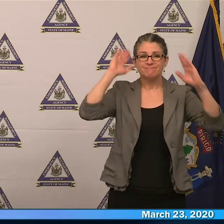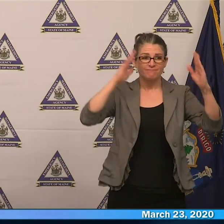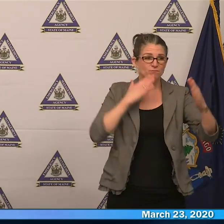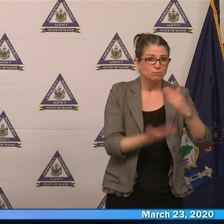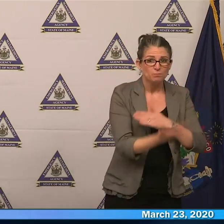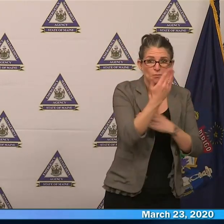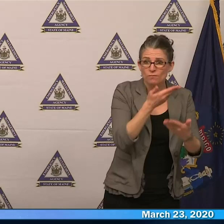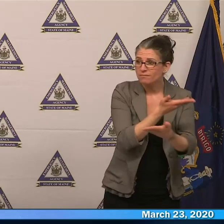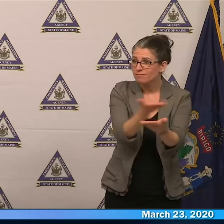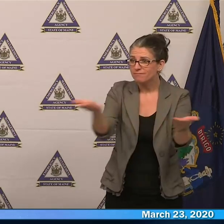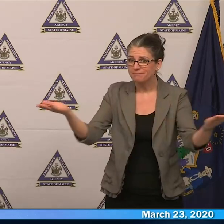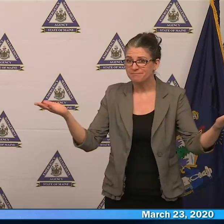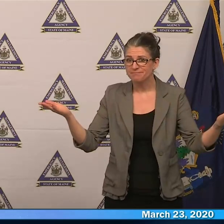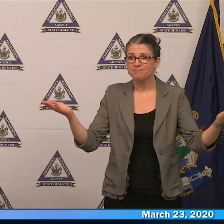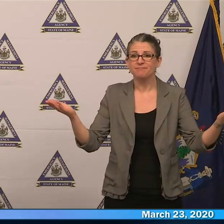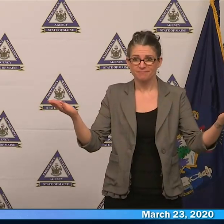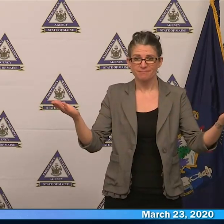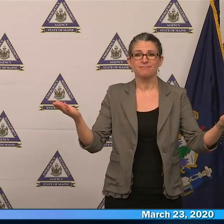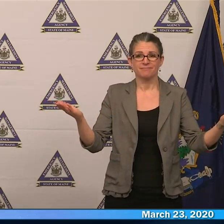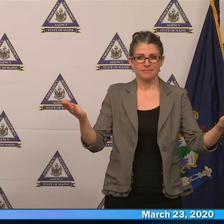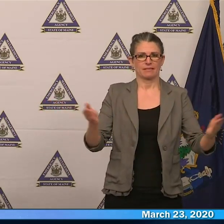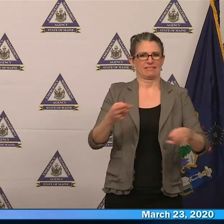1. We'll get started in about 1 minute. All